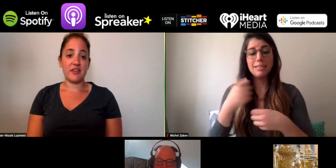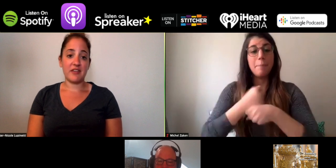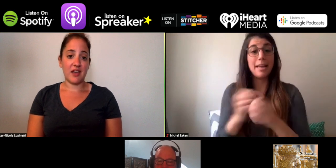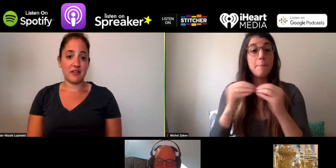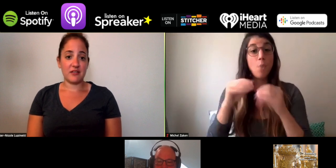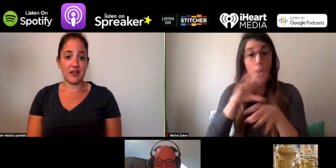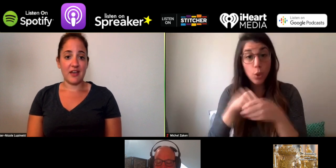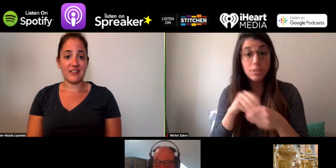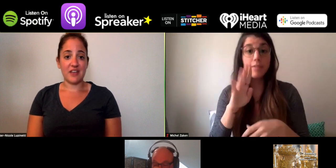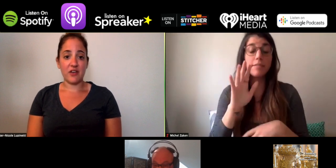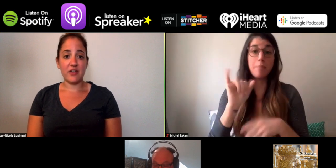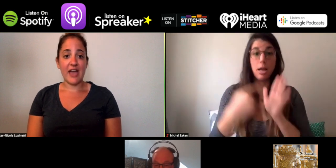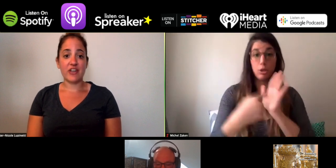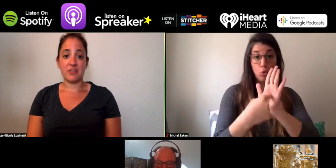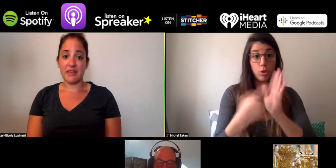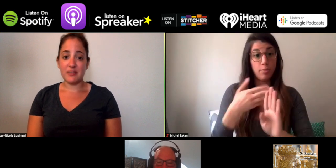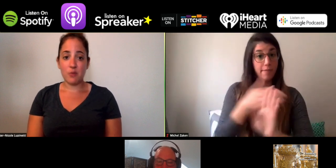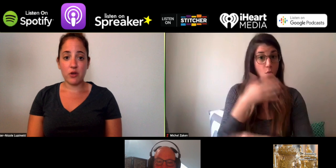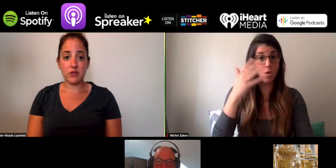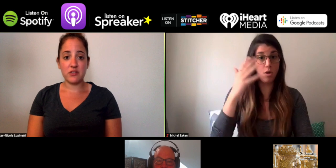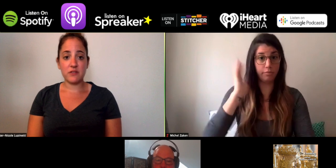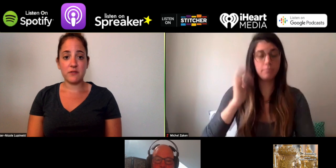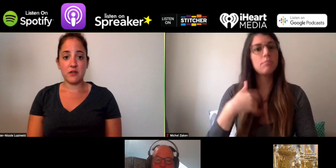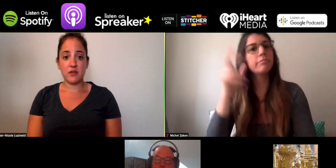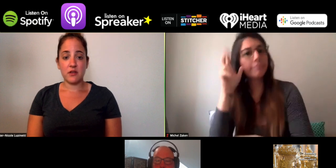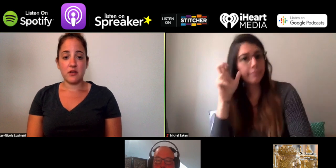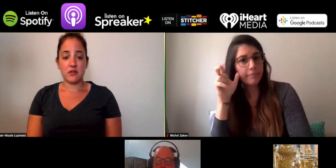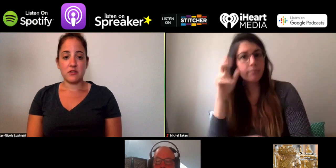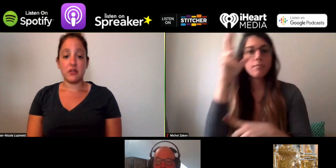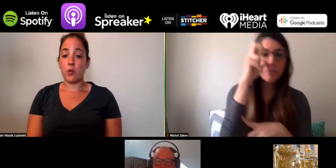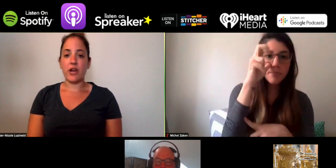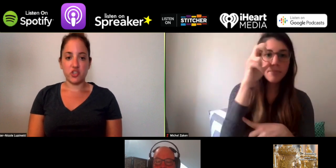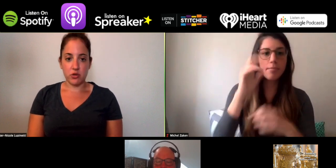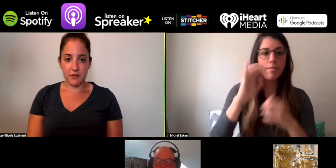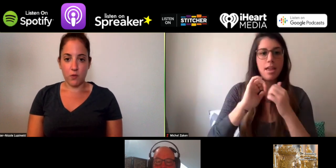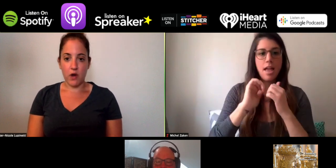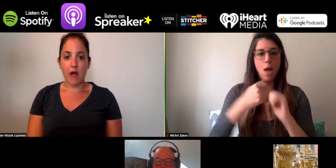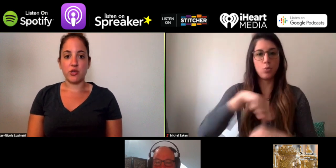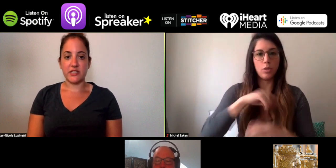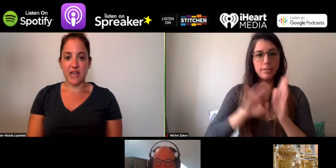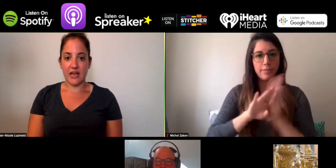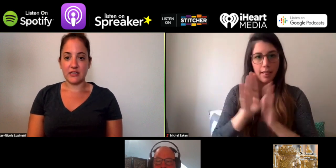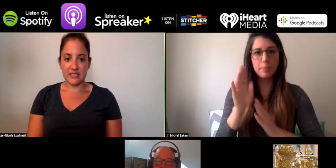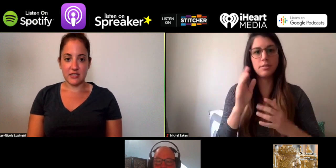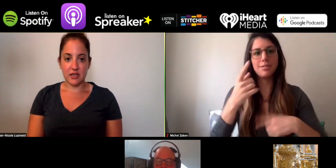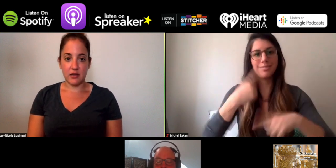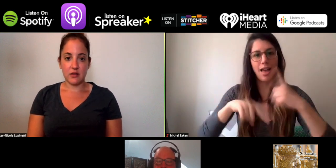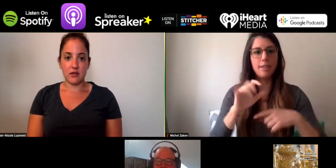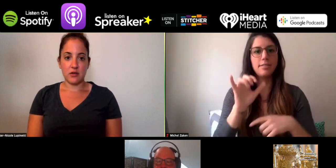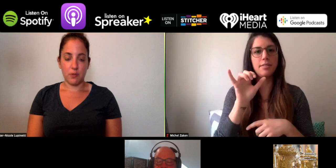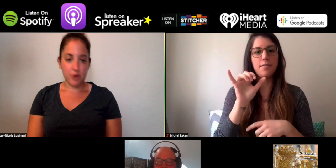I think that ASL actually makes it more inclusive. So like what I showed you before, how you would sign